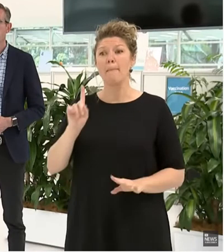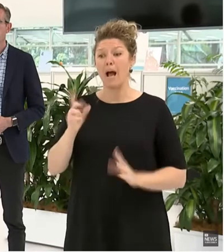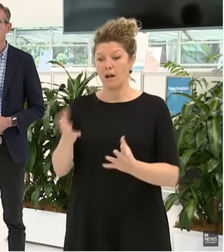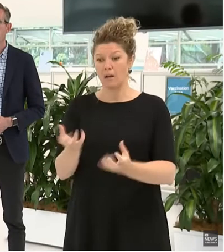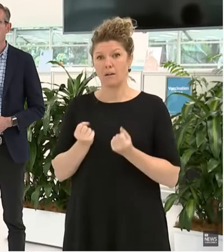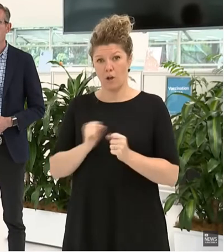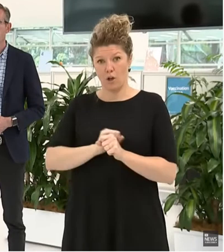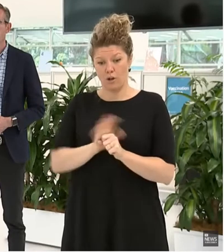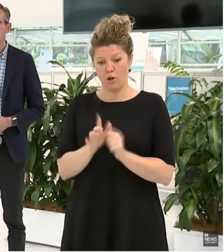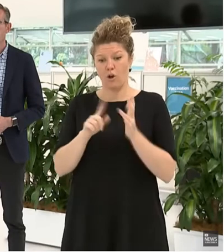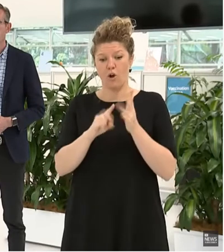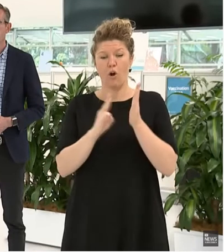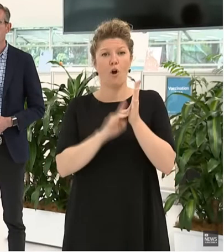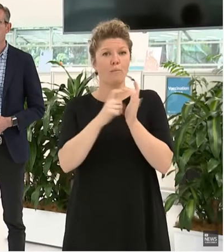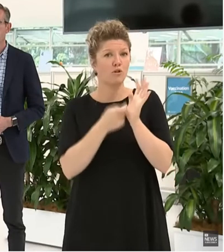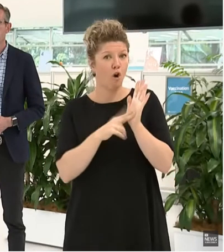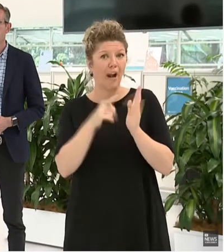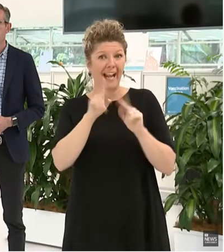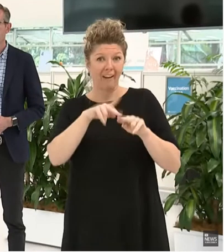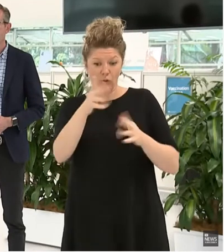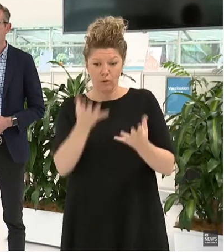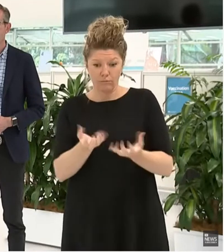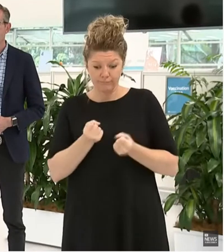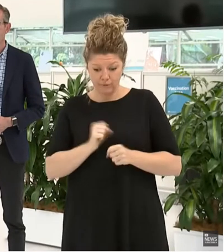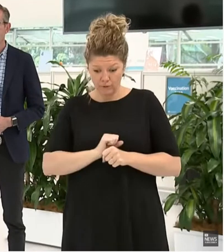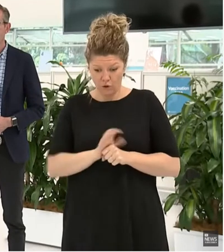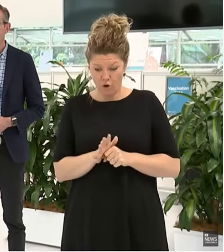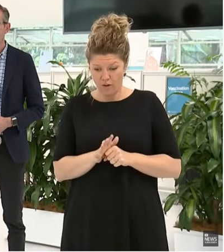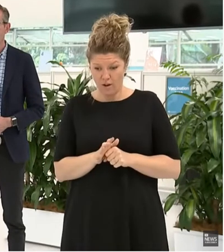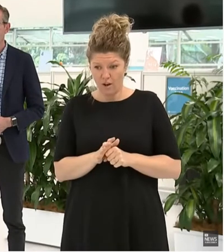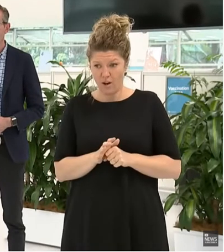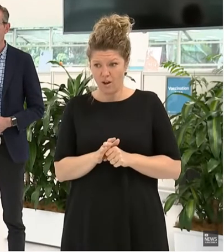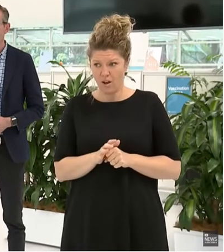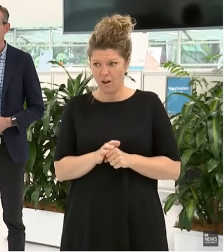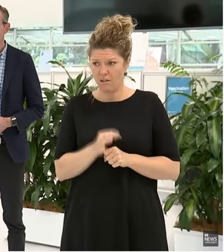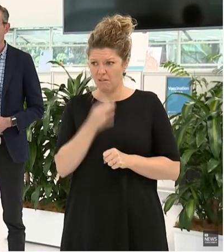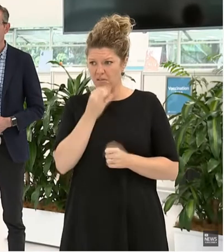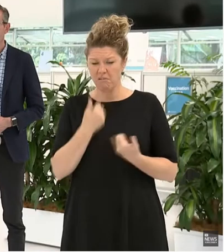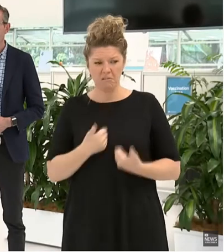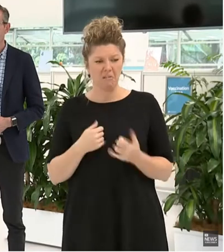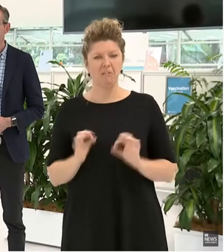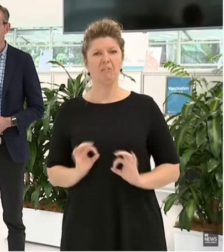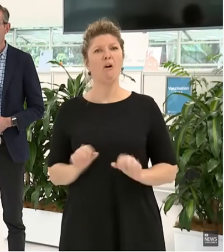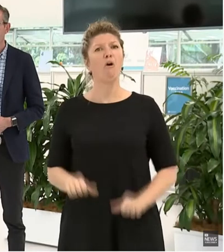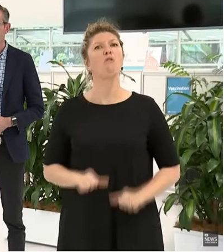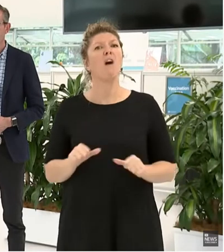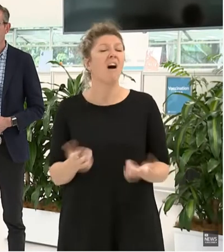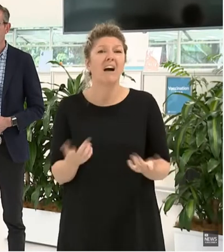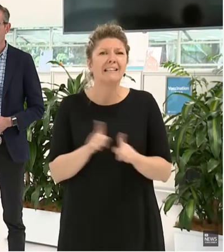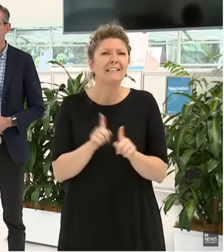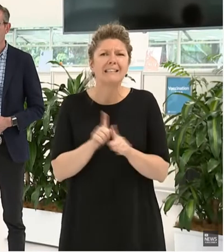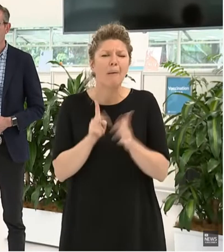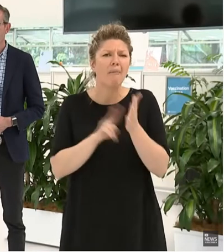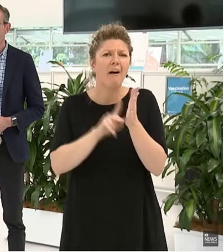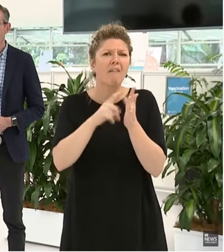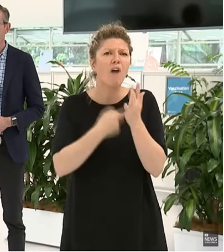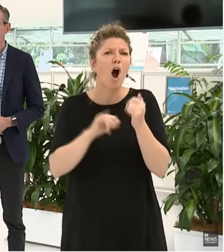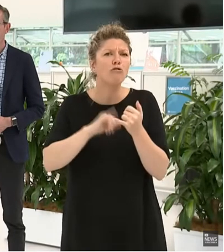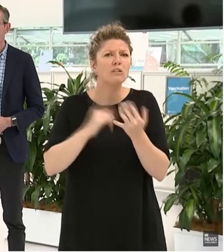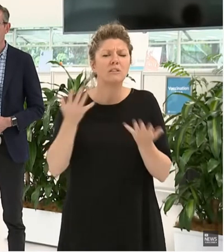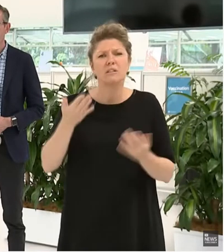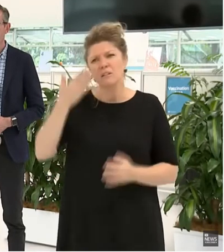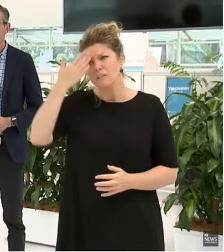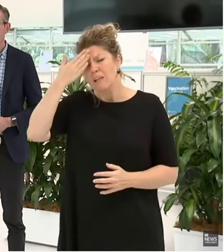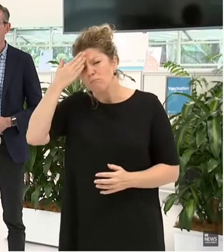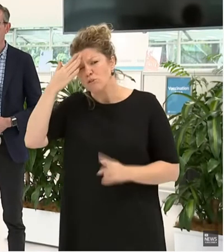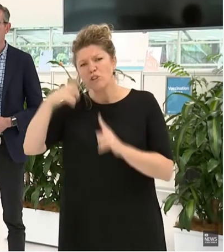symptoms. And most of us, if we've lived a few years, would have had a virus at some point. What we know is that we get a temperature,